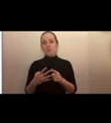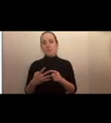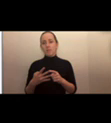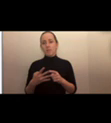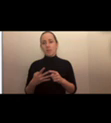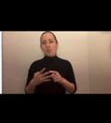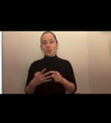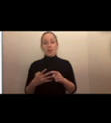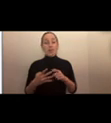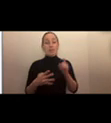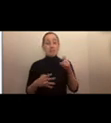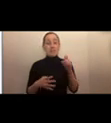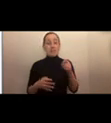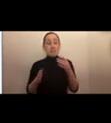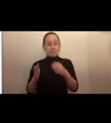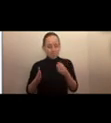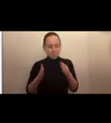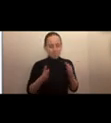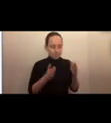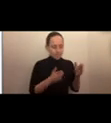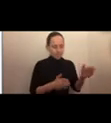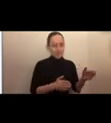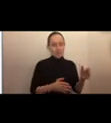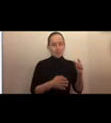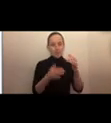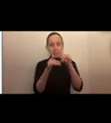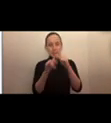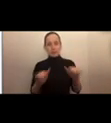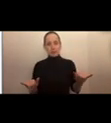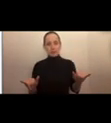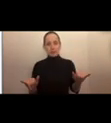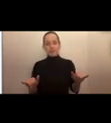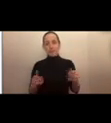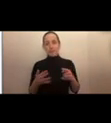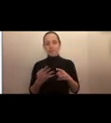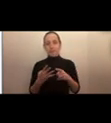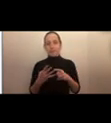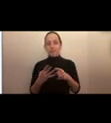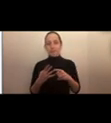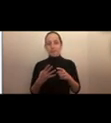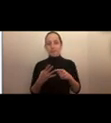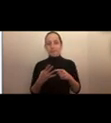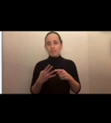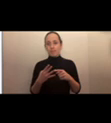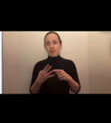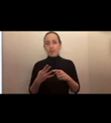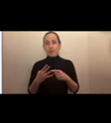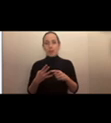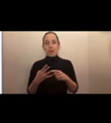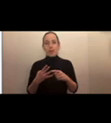Unwanted or intrusive thoughts, a need for order and symmetry,